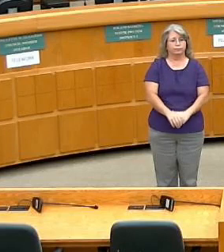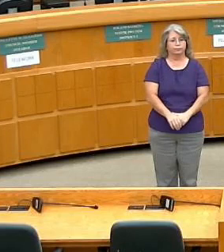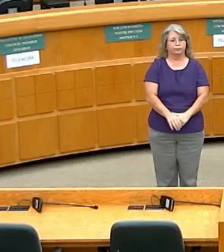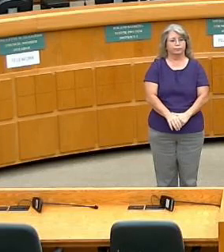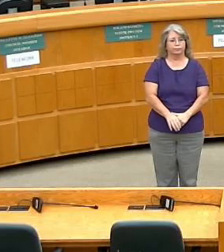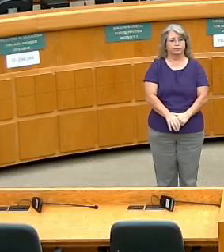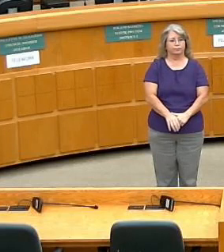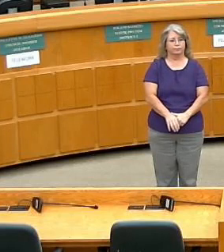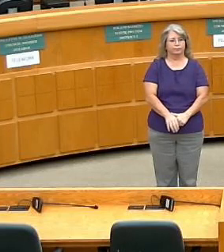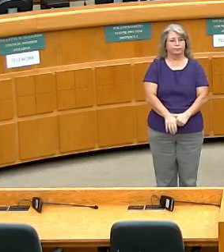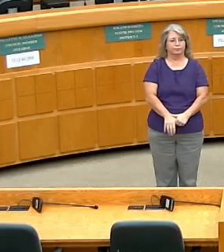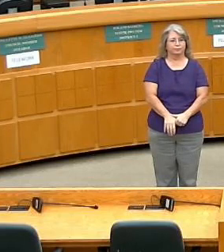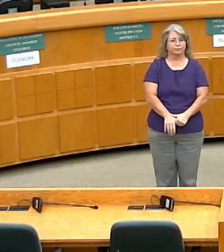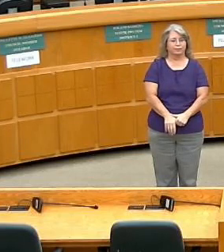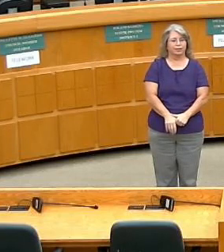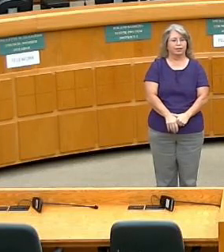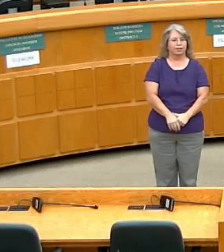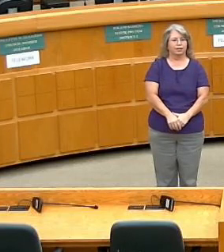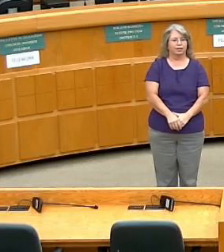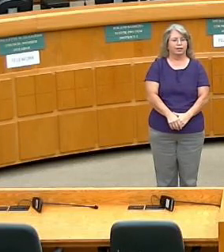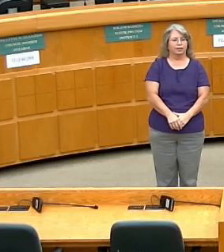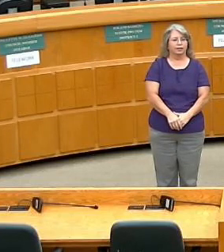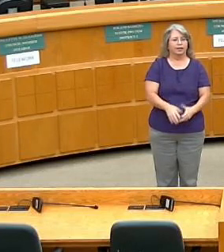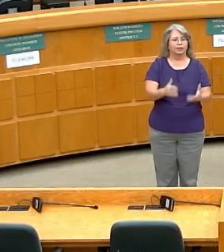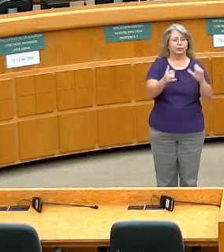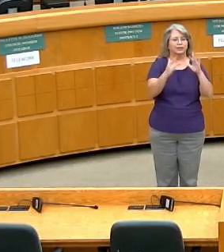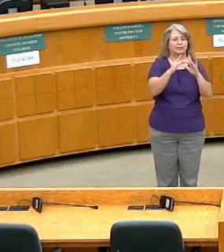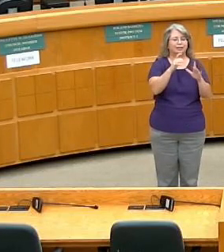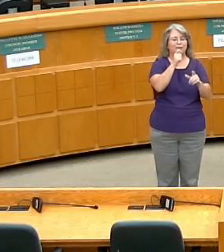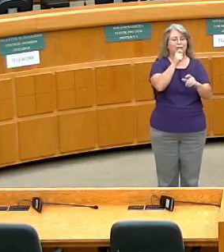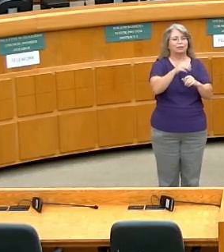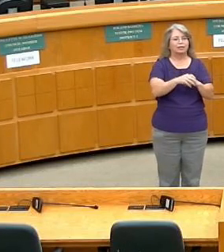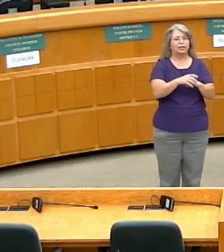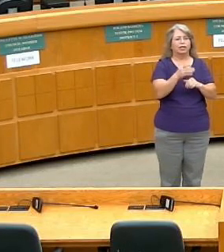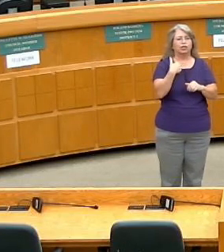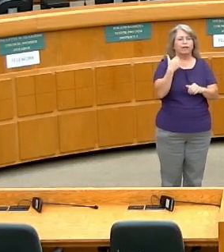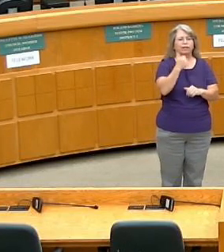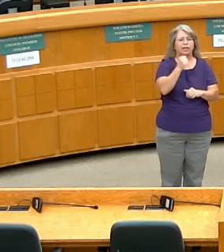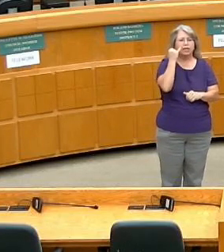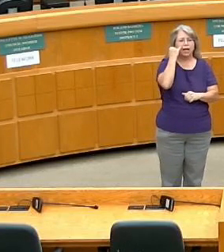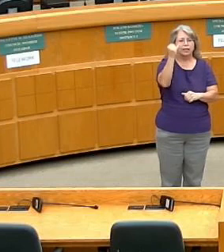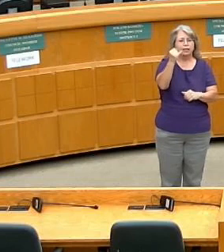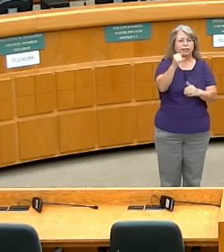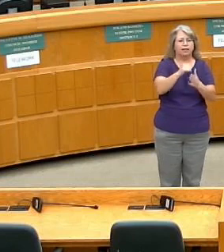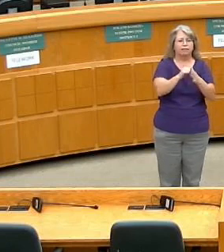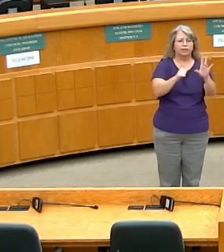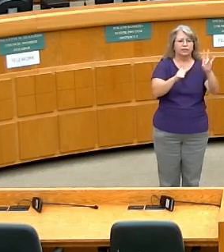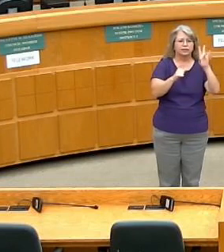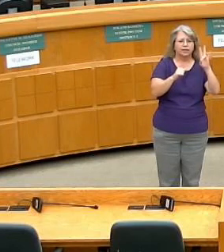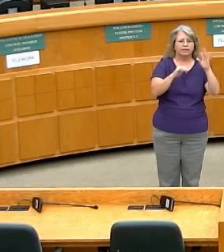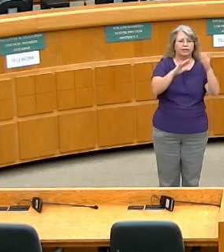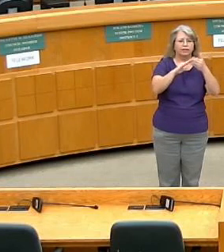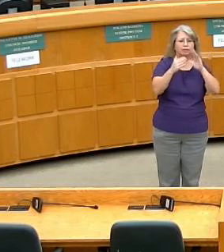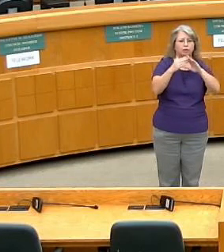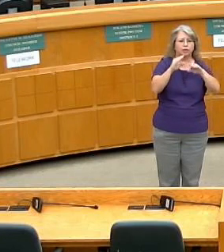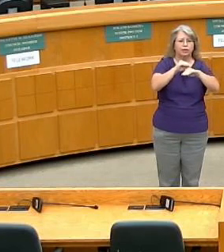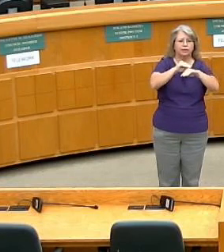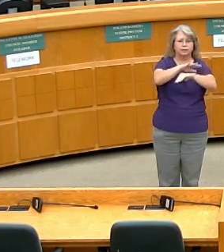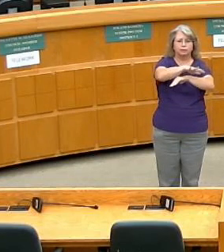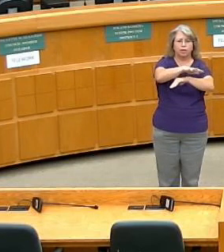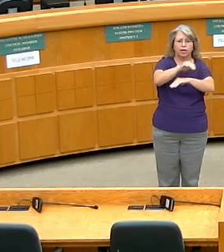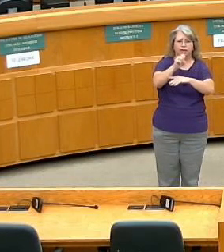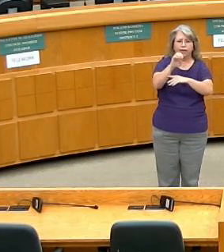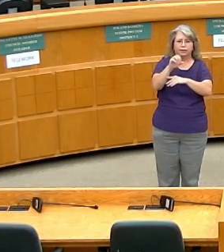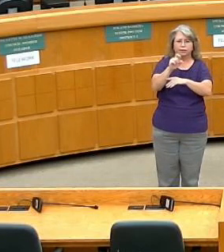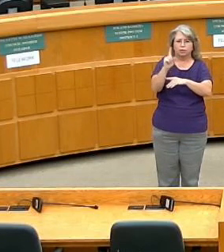Oh, good. Don't want to touch anything. Do we have any idea of the 7 community spread cases, where they might have come in